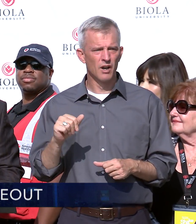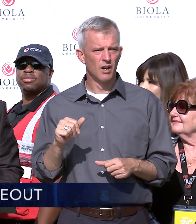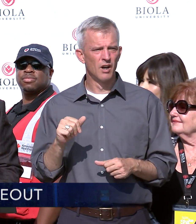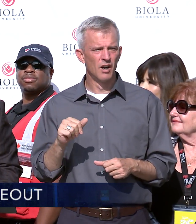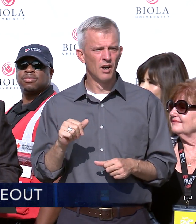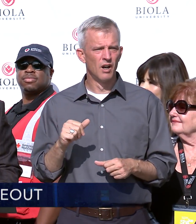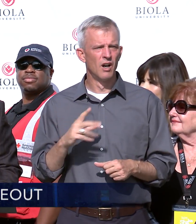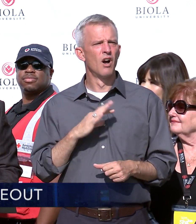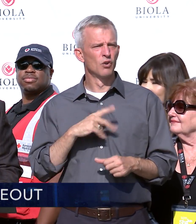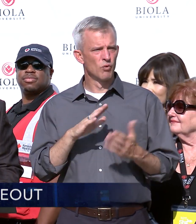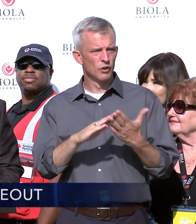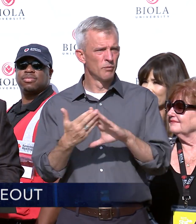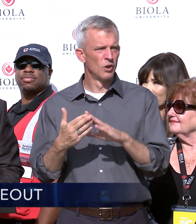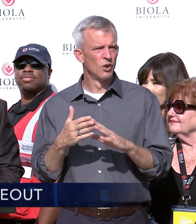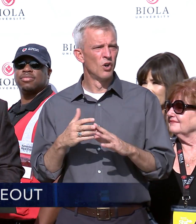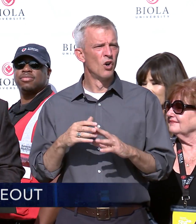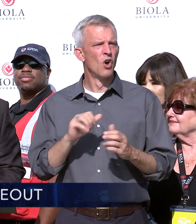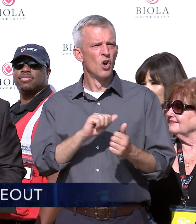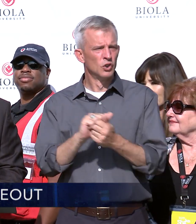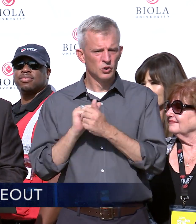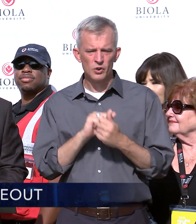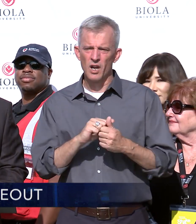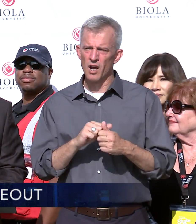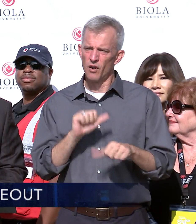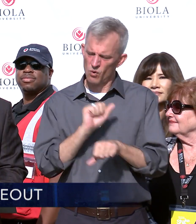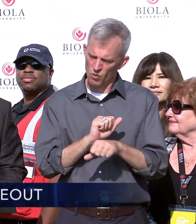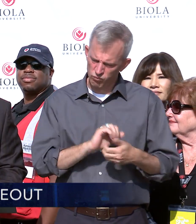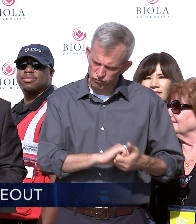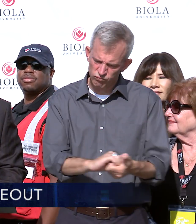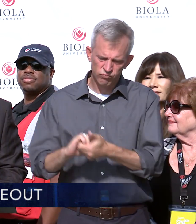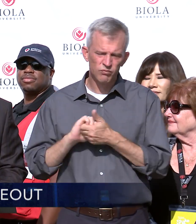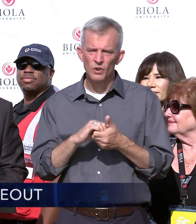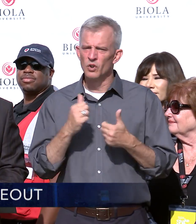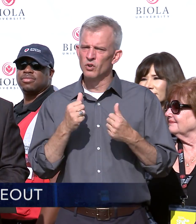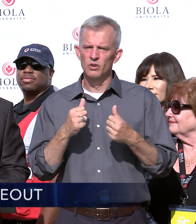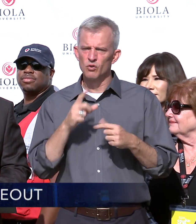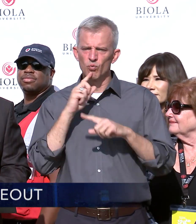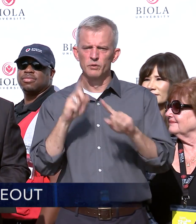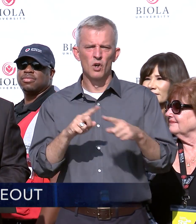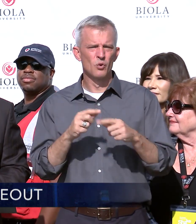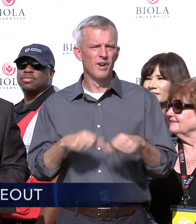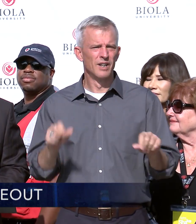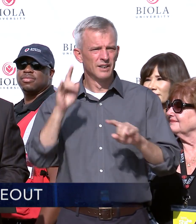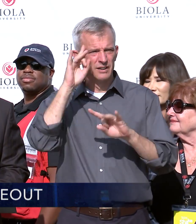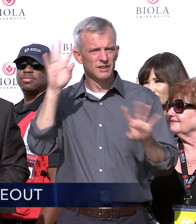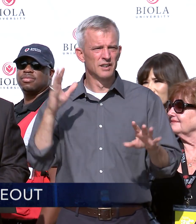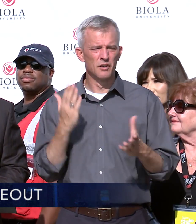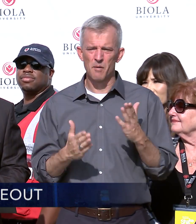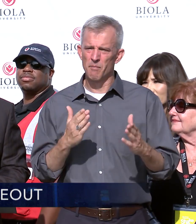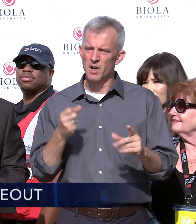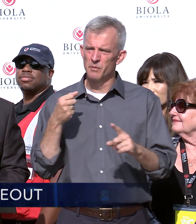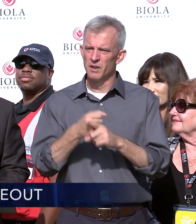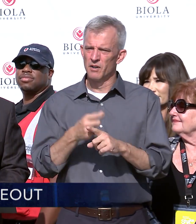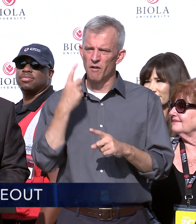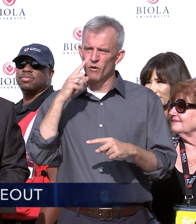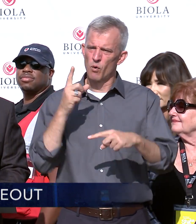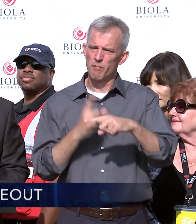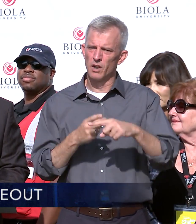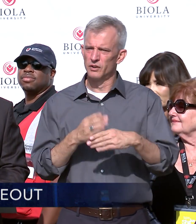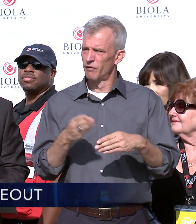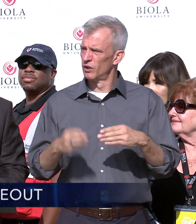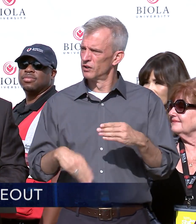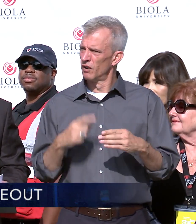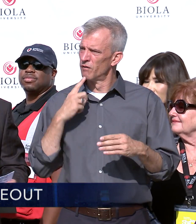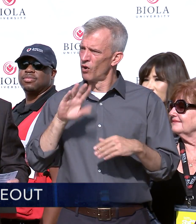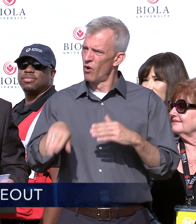can work cooperatively in our response to any disaster that may come our way for a positive outcome for all of our residents and all of